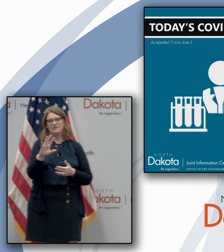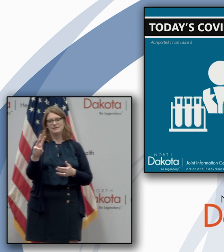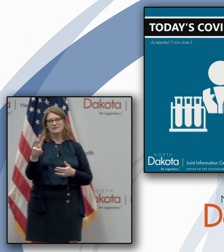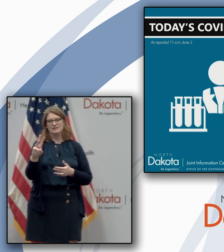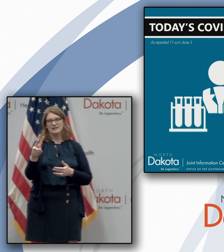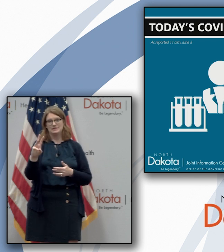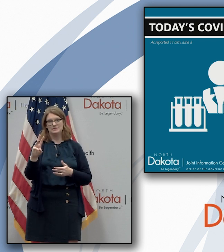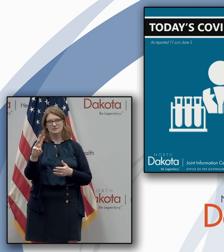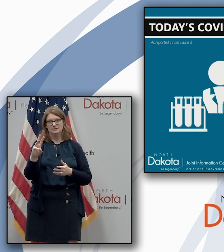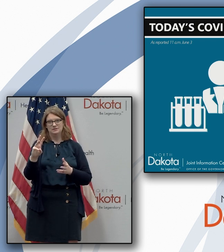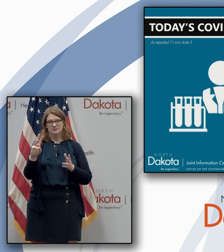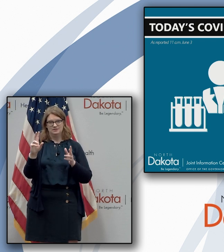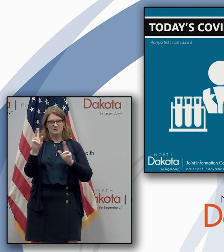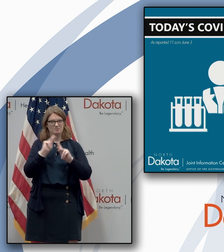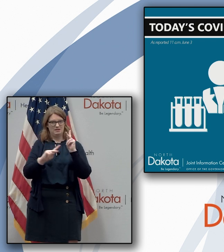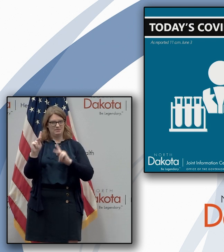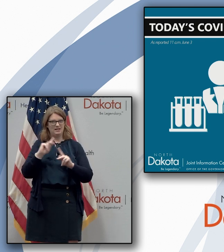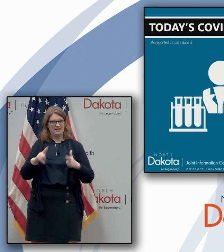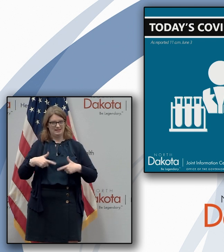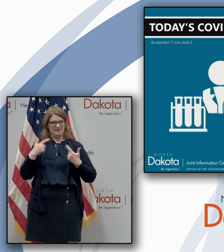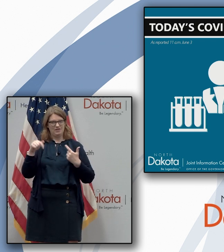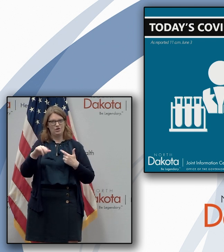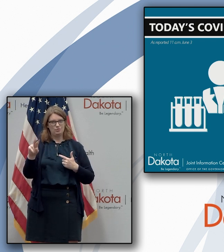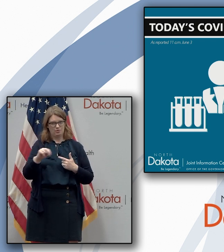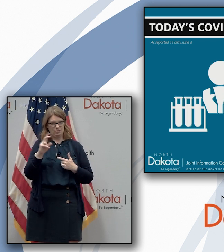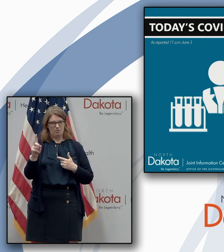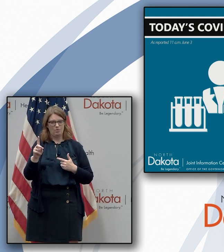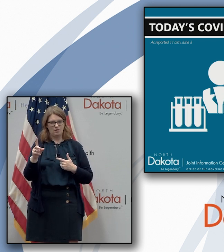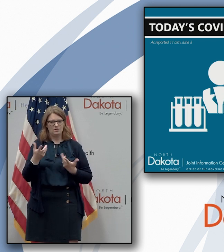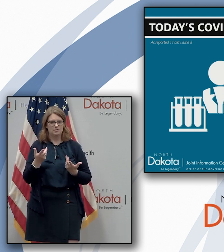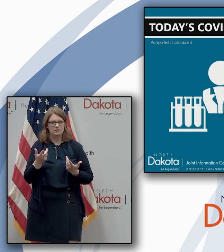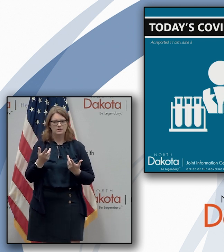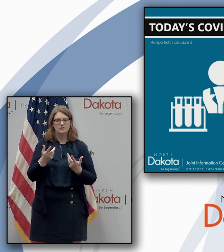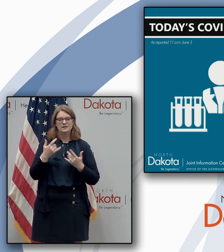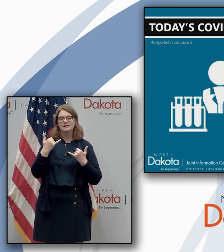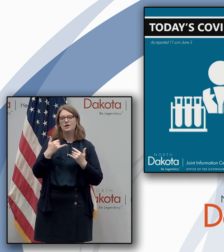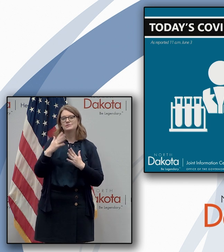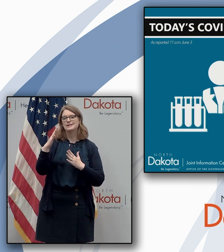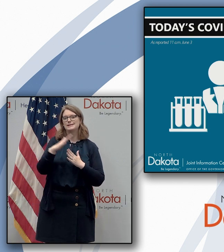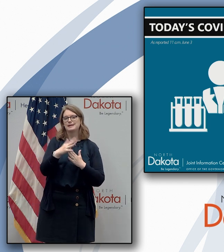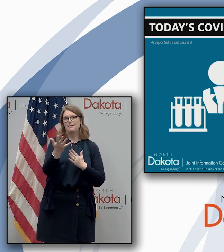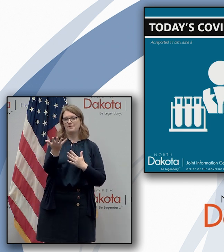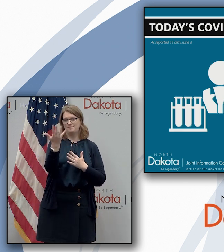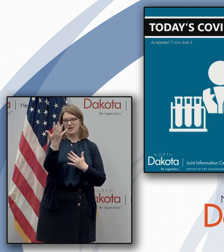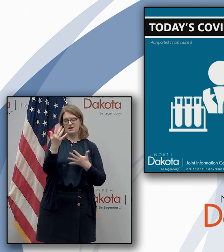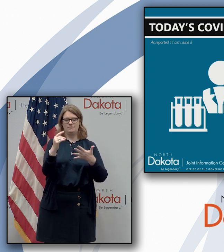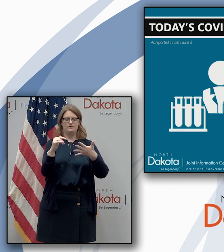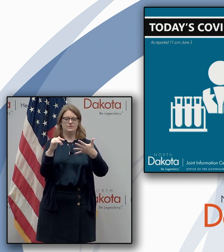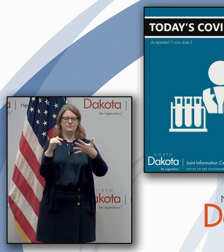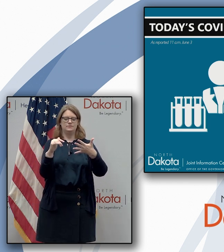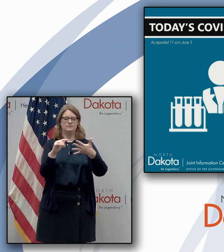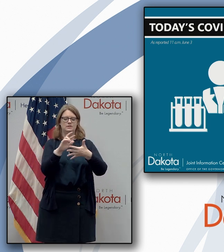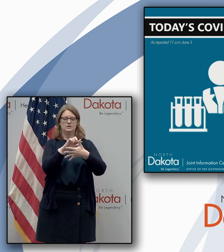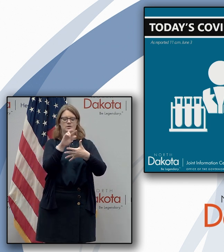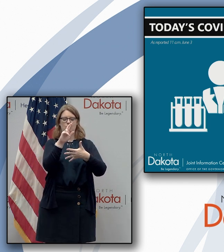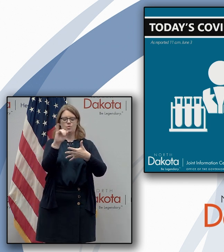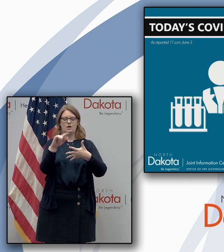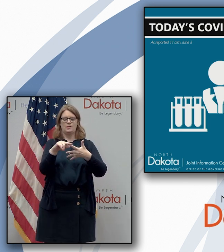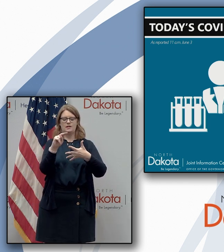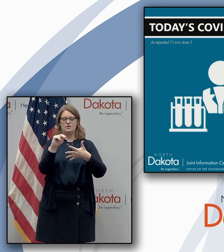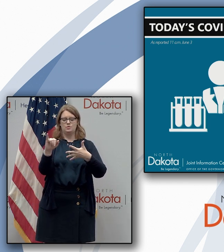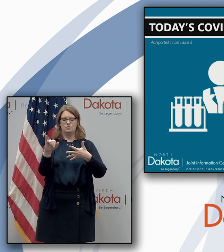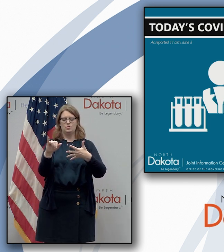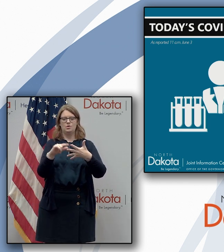76,856 unique North Dakotans. That puts us, again, stays in the top 5. We're just behind Rhode Island, New York,